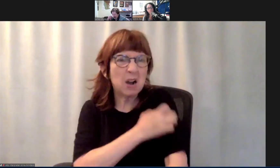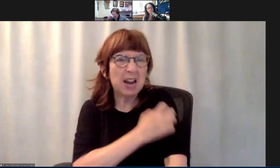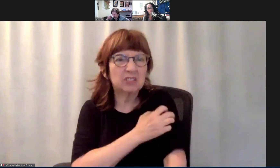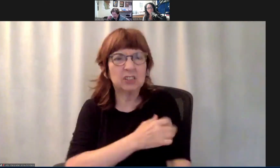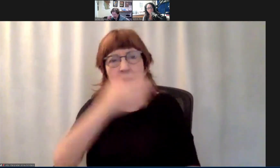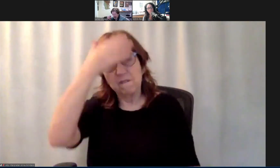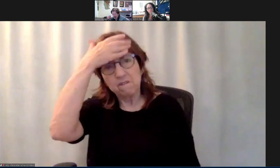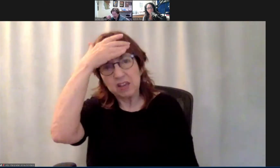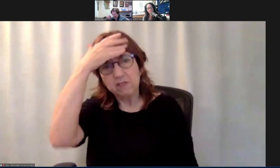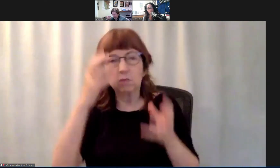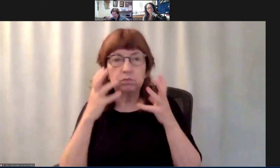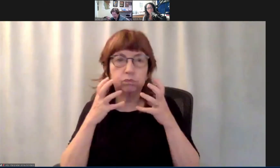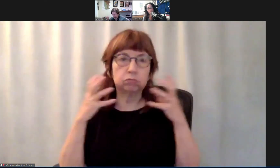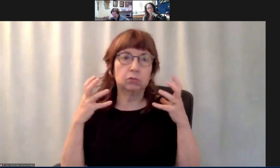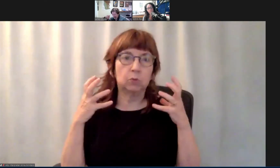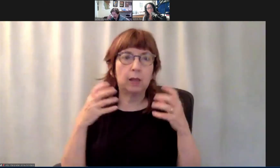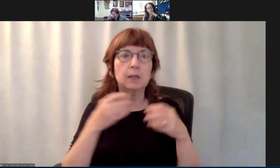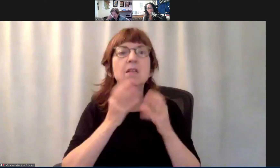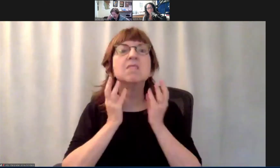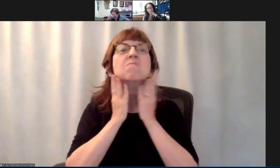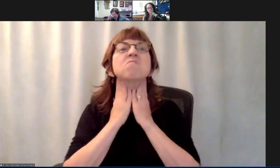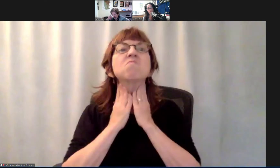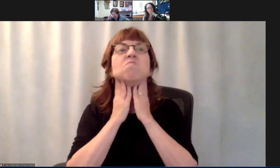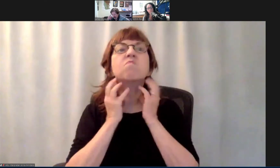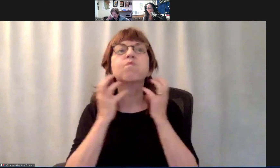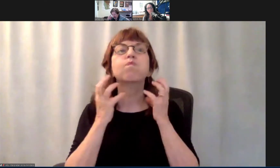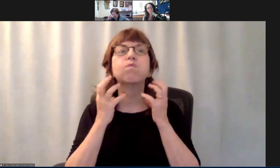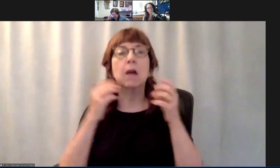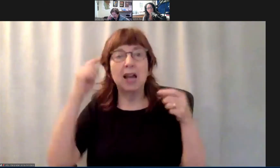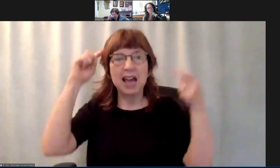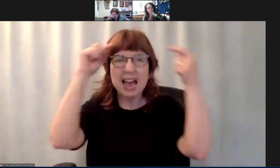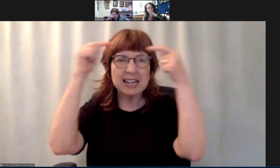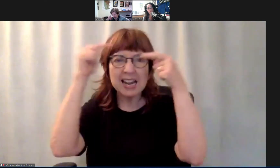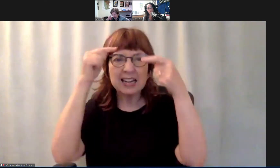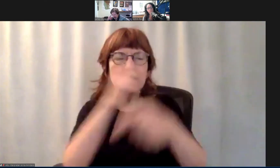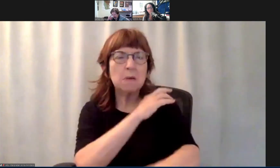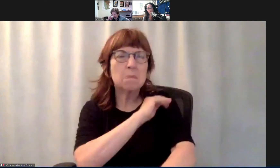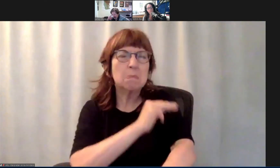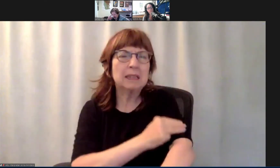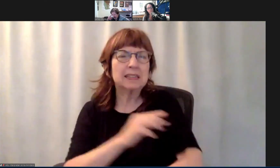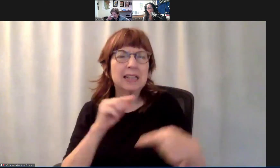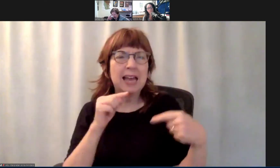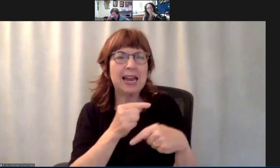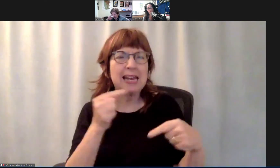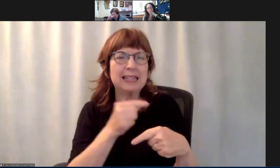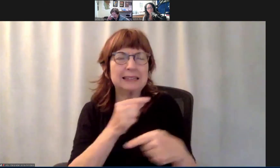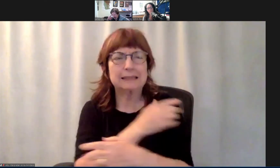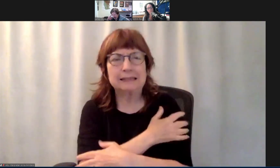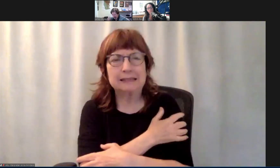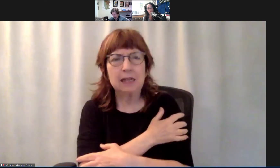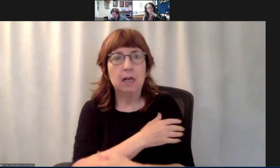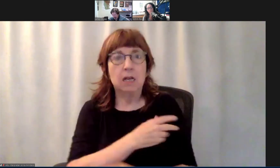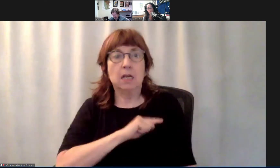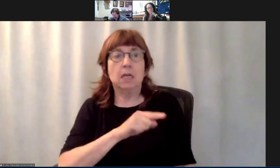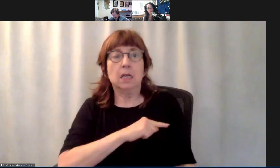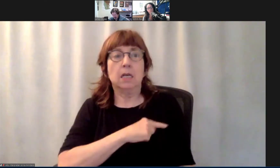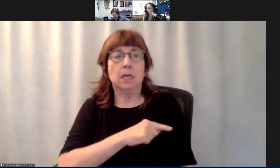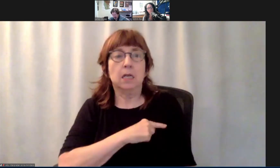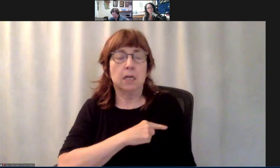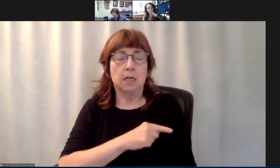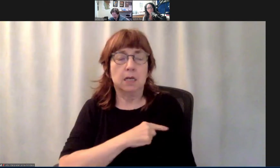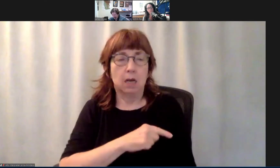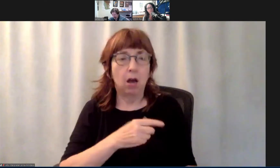fever, swelling, lymph gland problems, headache, muscle aches and pains, rapid heart